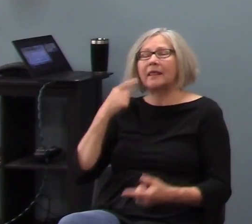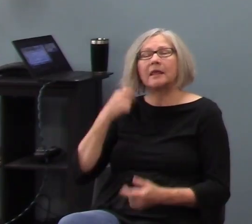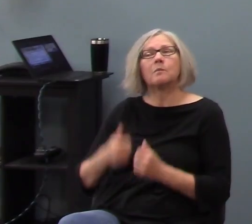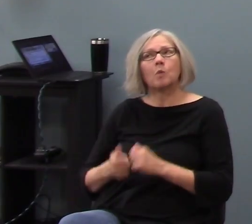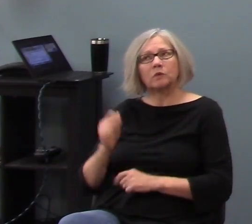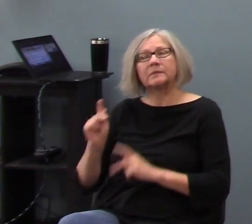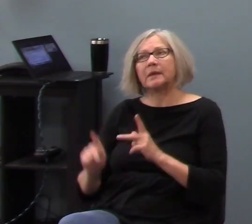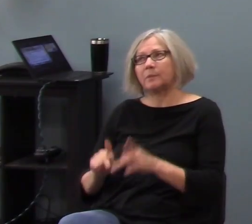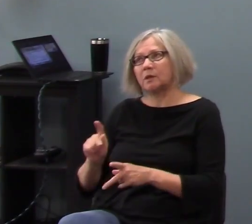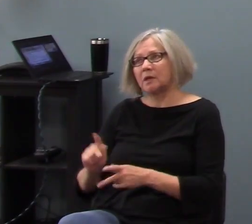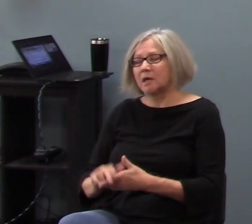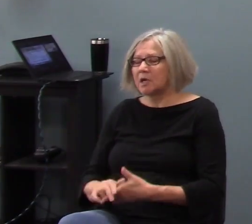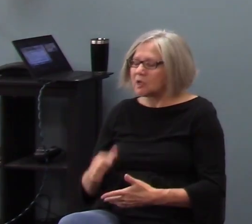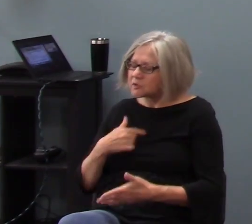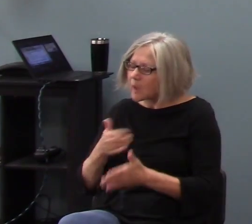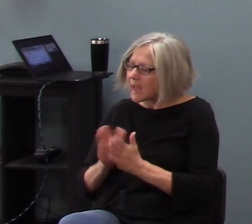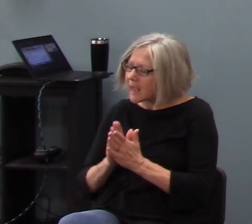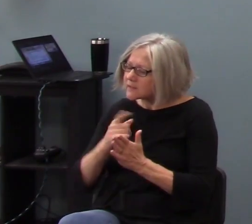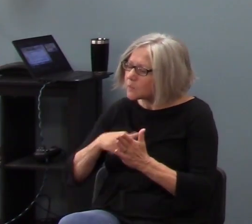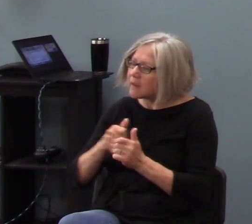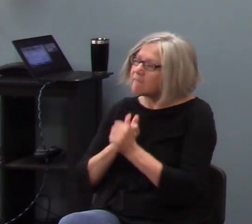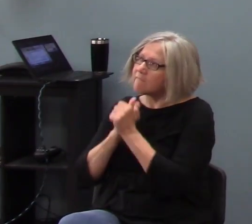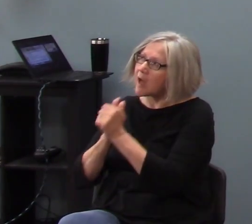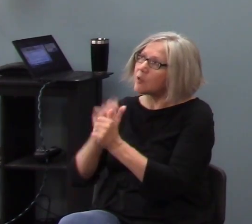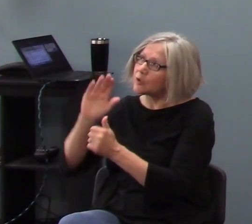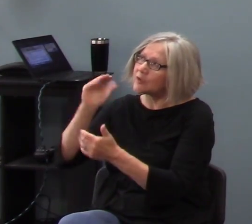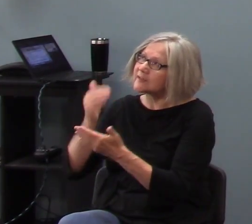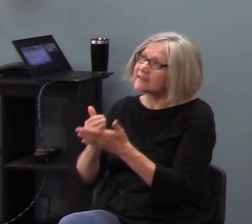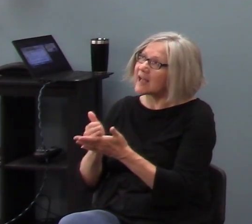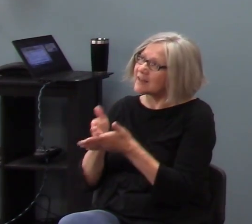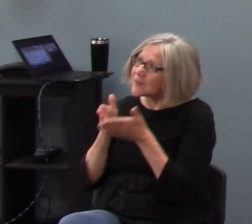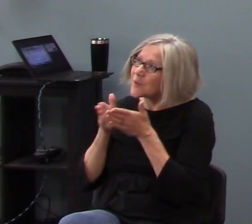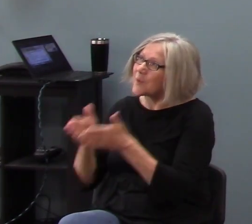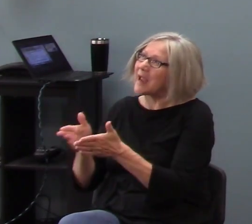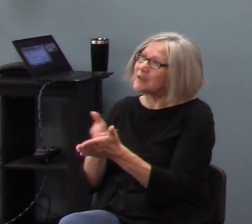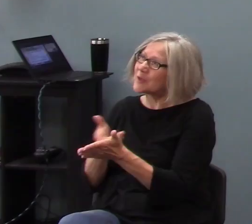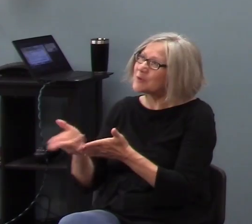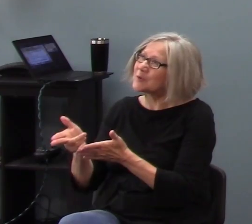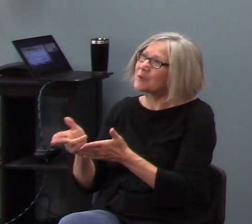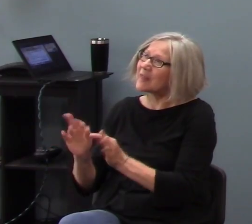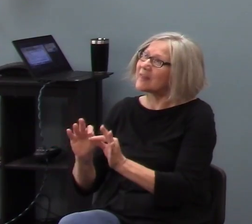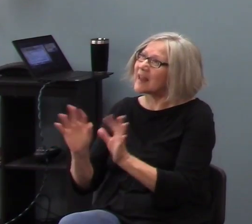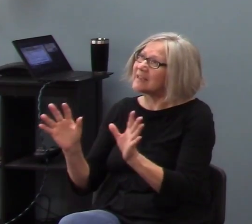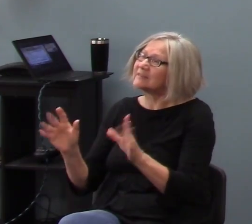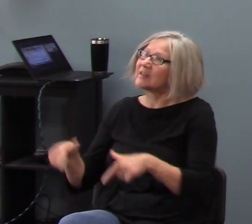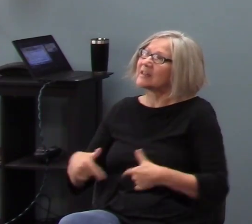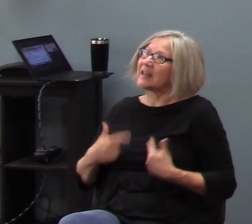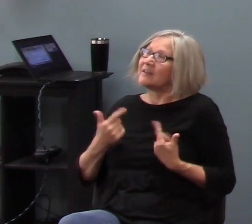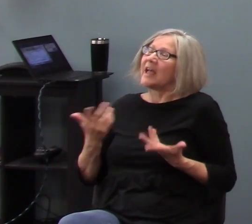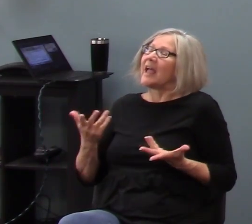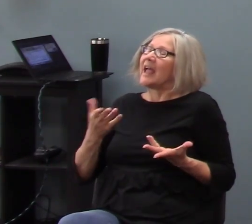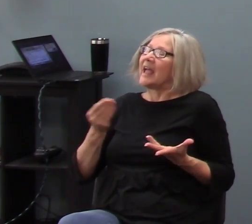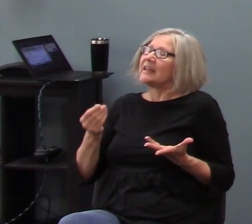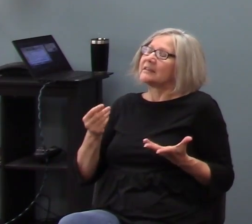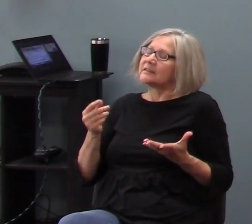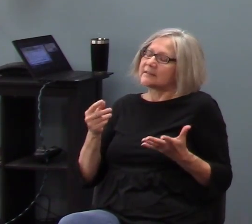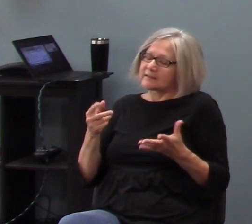people. So I ask that we can follow your Son, who is the way, the truth, and the life, and see if we can figure out what is really true rather